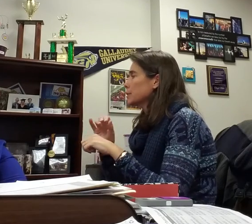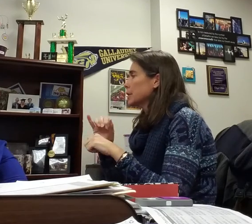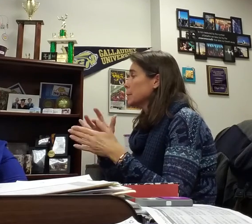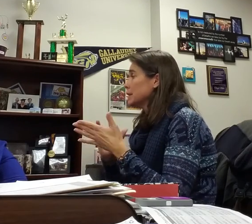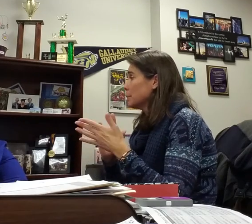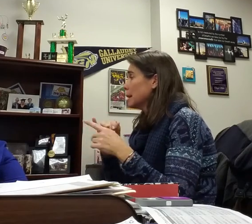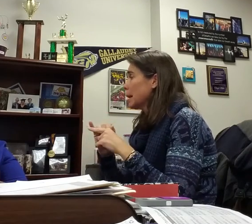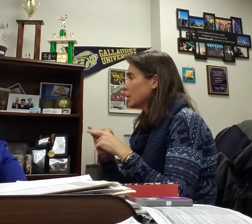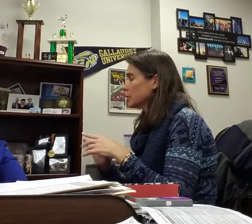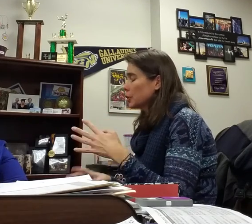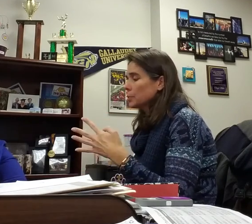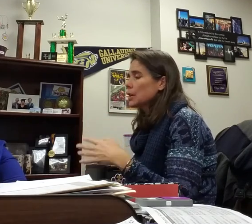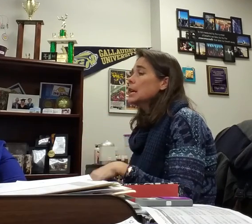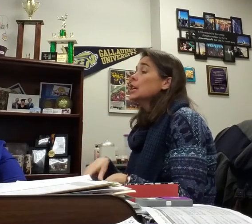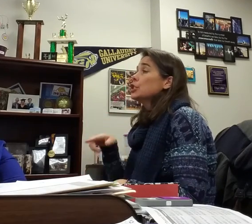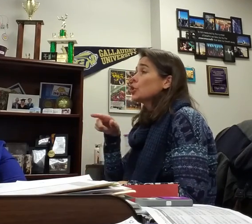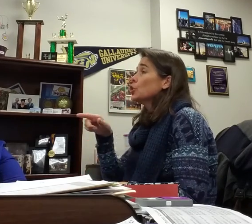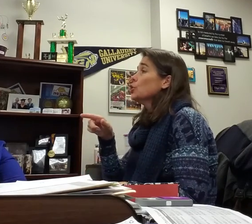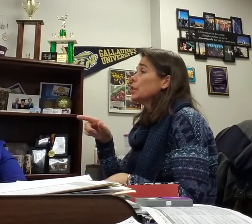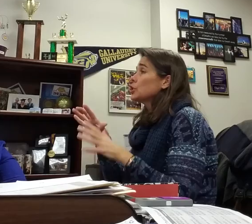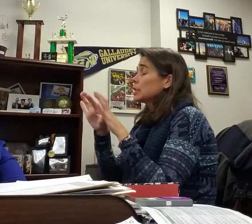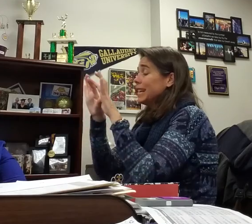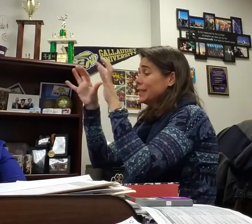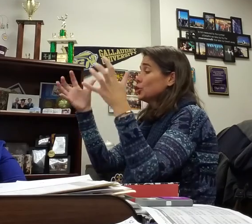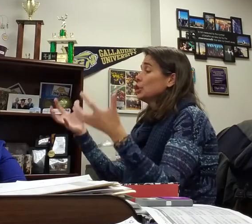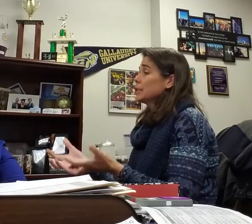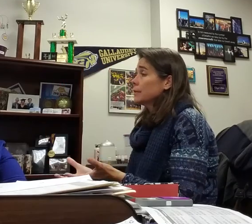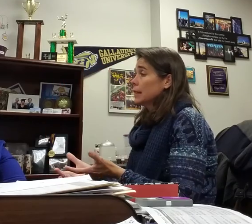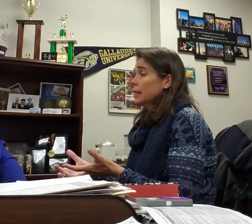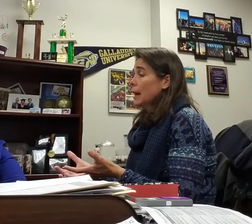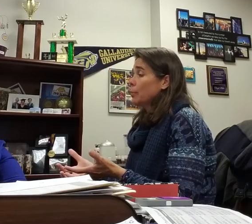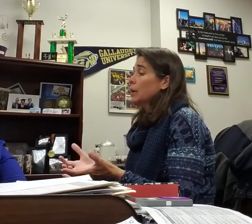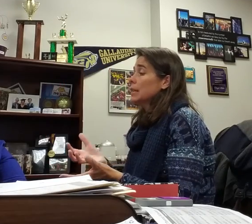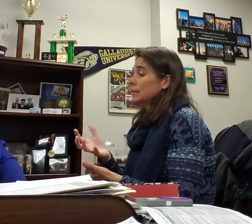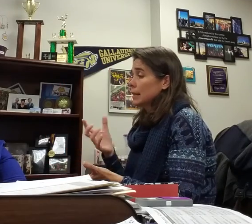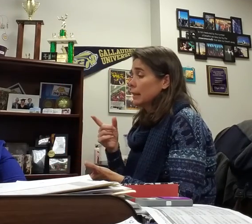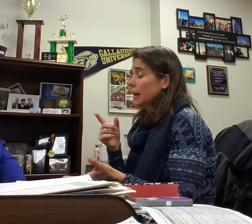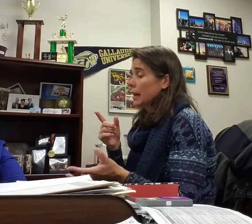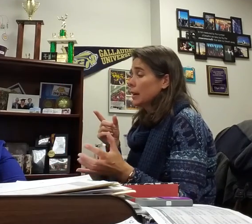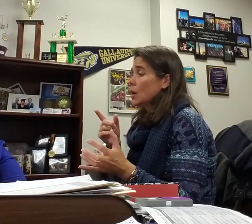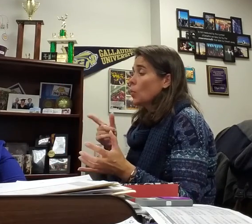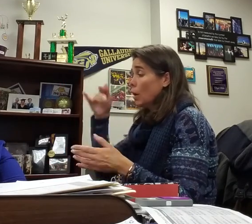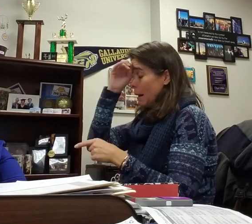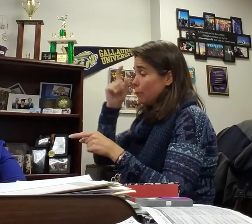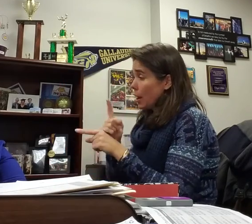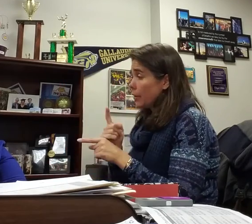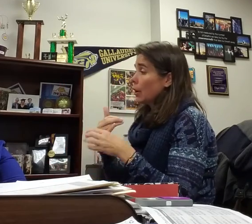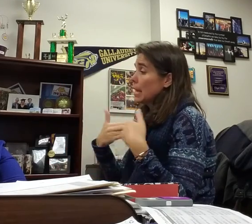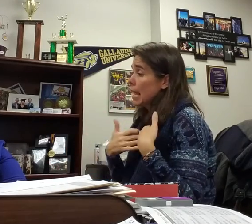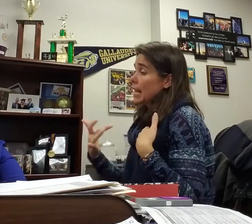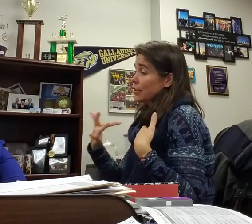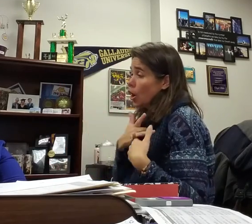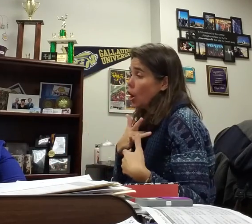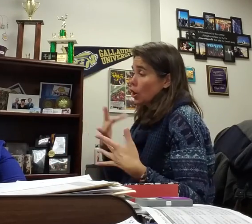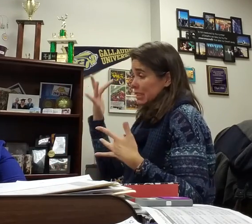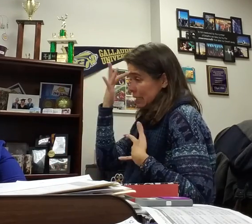going to be some big medical words, terms. right? So you can just get the gist of it at that point and say, like, Well, my brother, he has heart